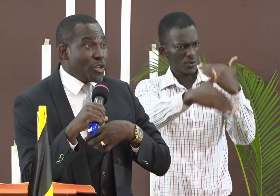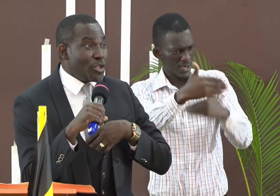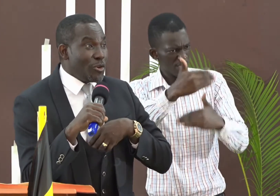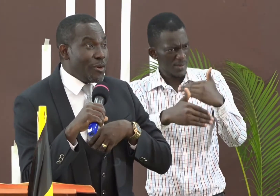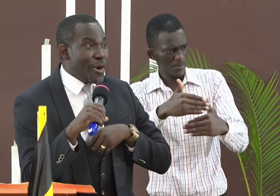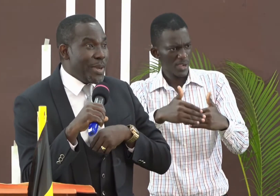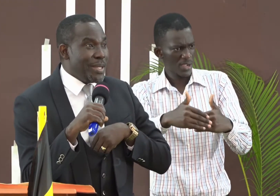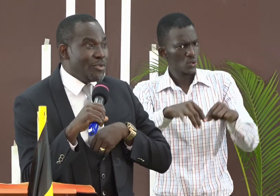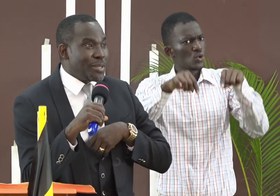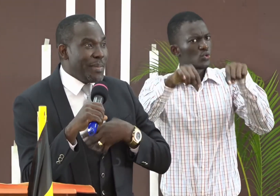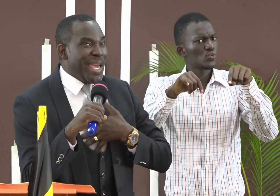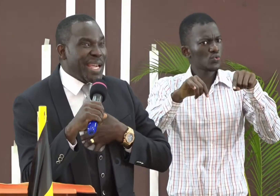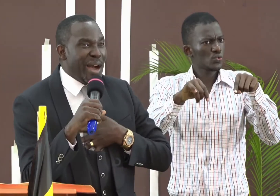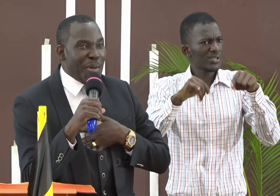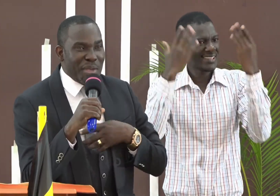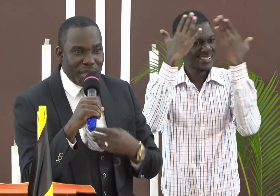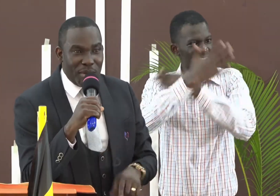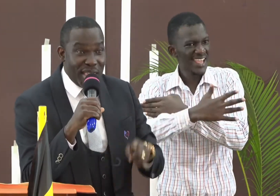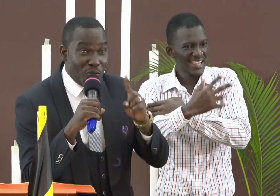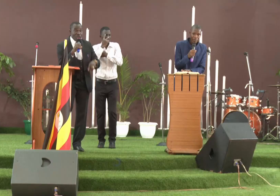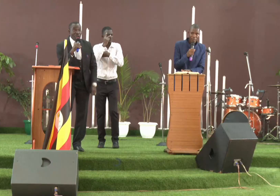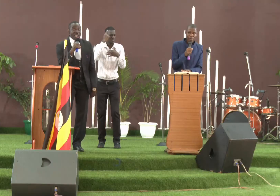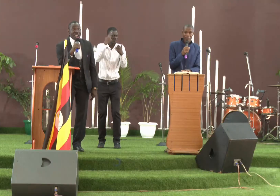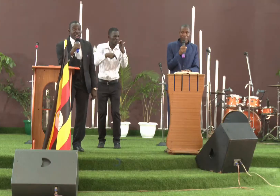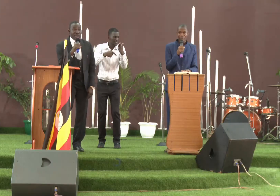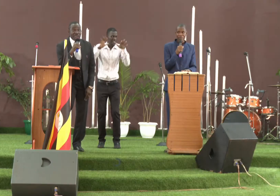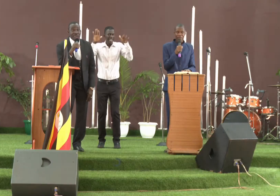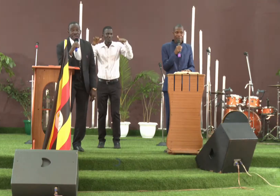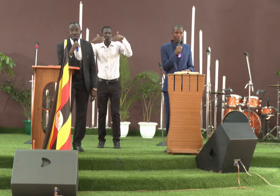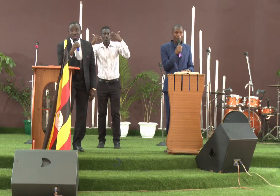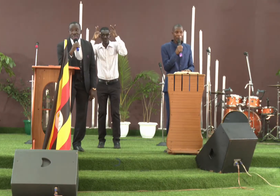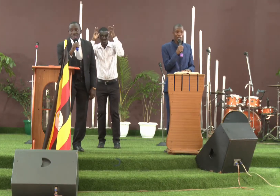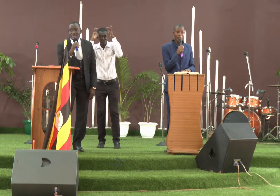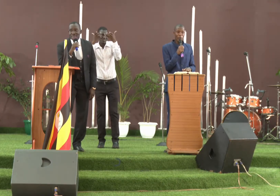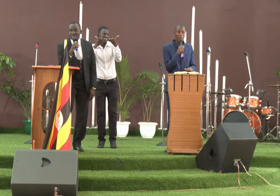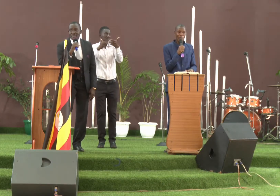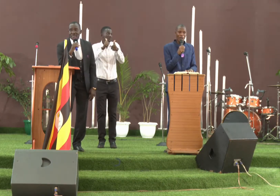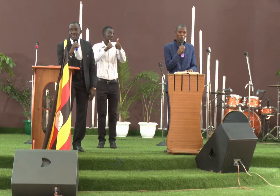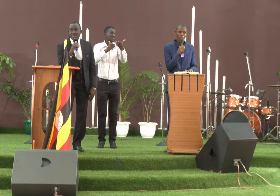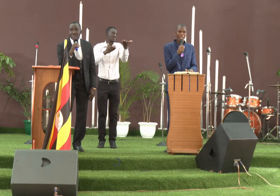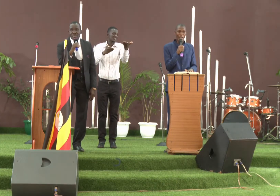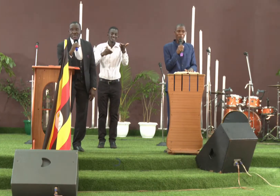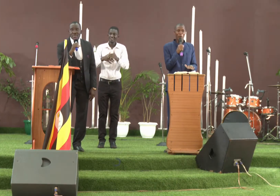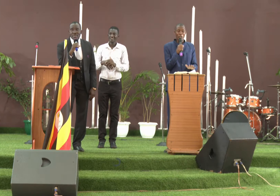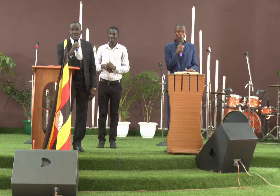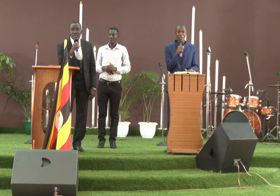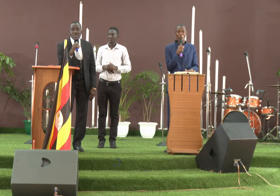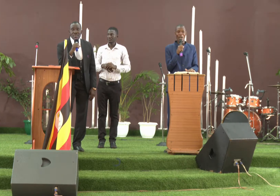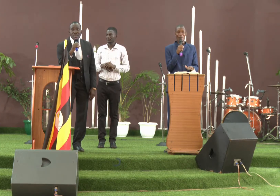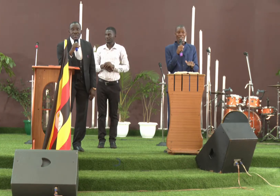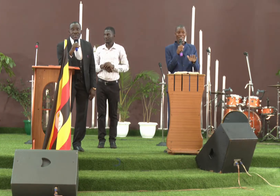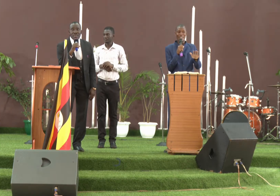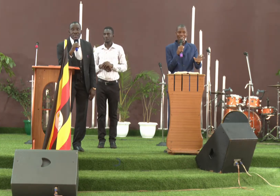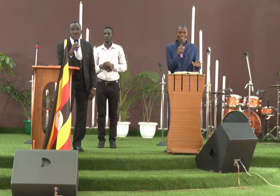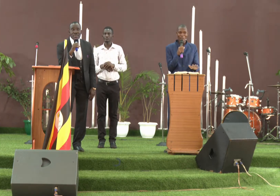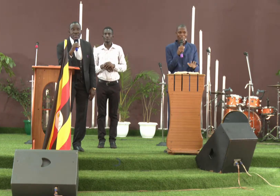ko kwekiro kyolwalo kwa bademu okiba malaika oba mizimu ajja kunyonyola kya Isemu. If you ask your neighbor, what kind of vision did you